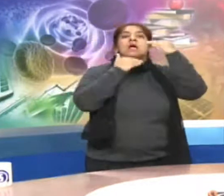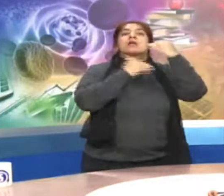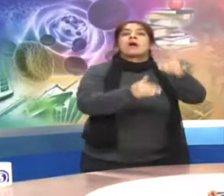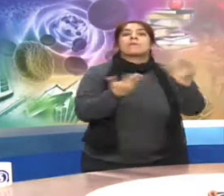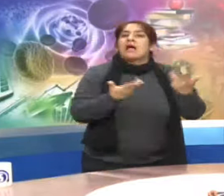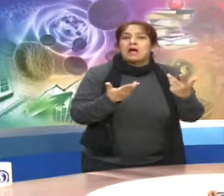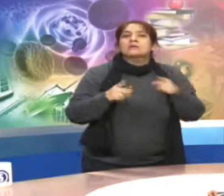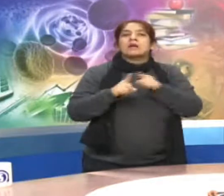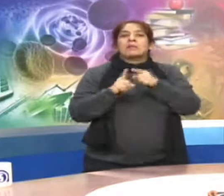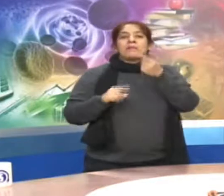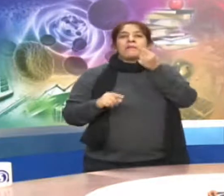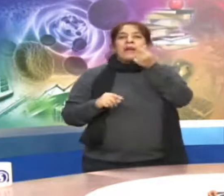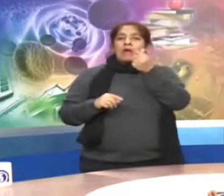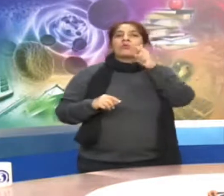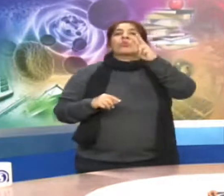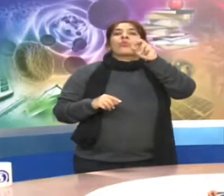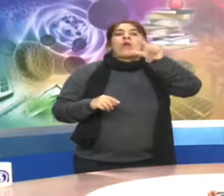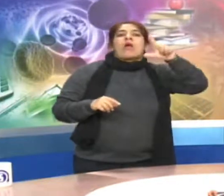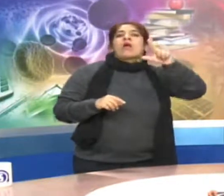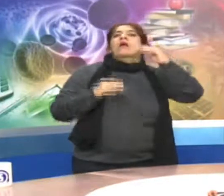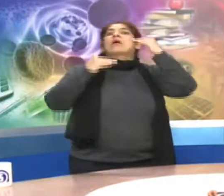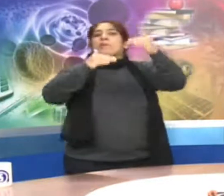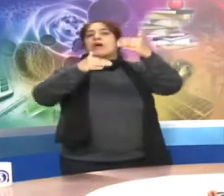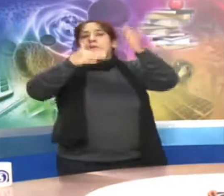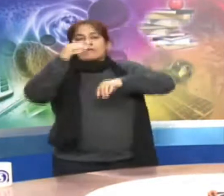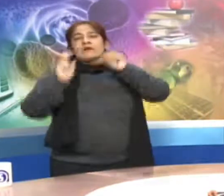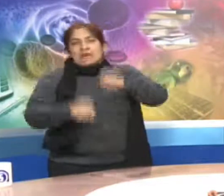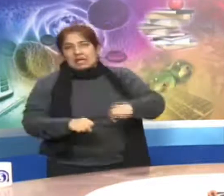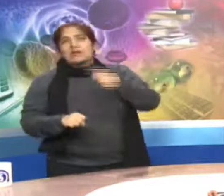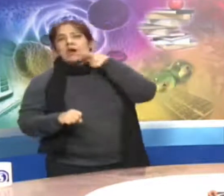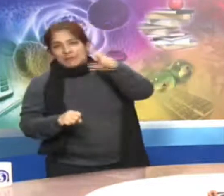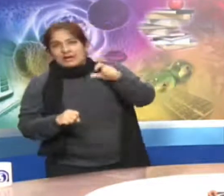The limit is up to 20 lakh.